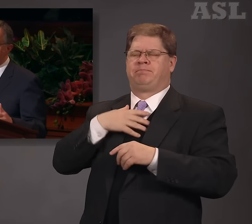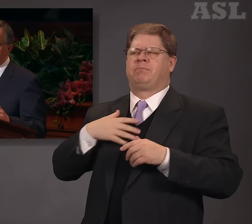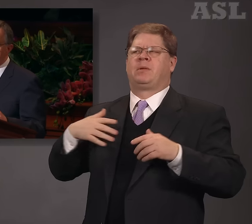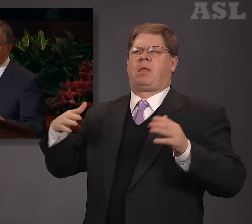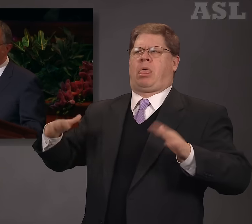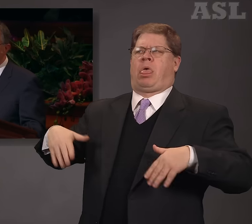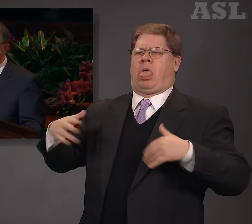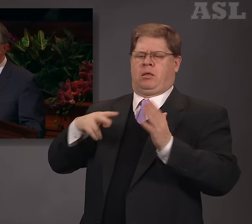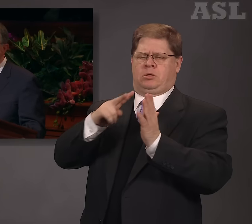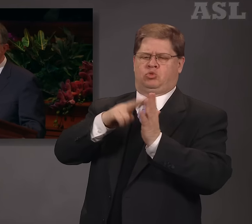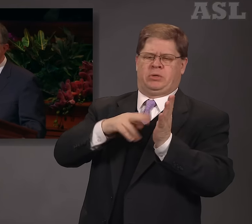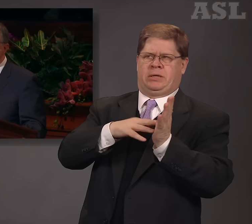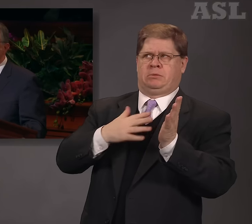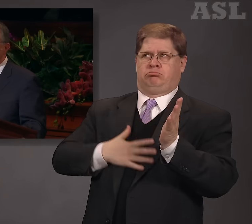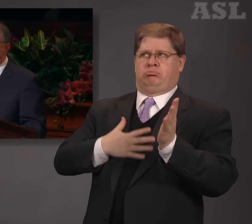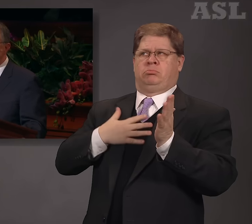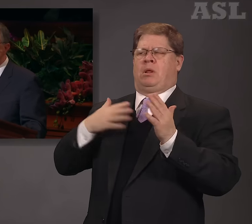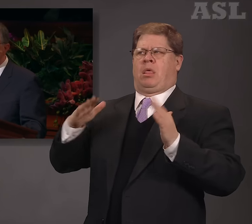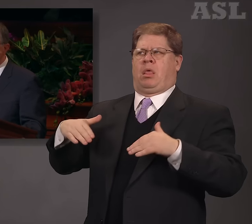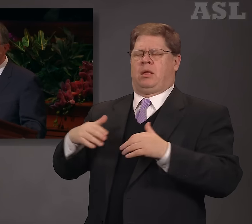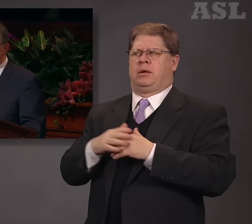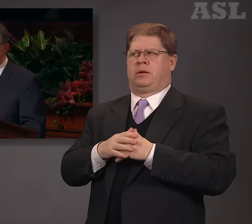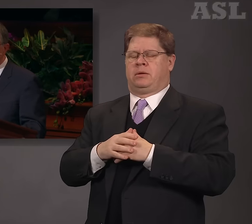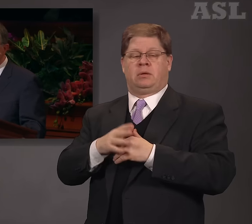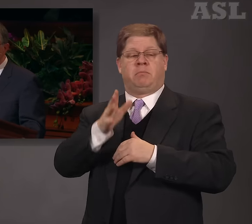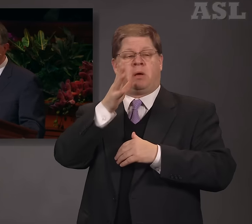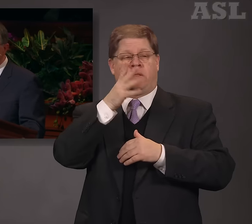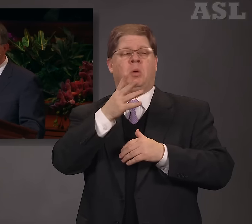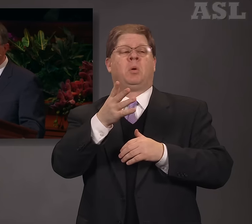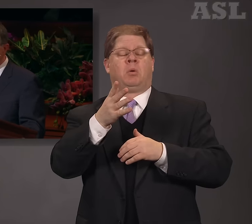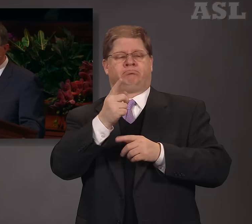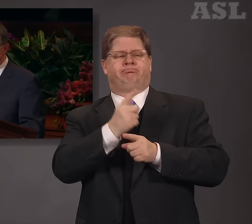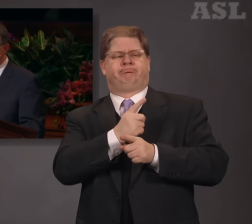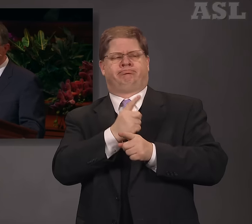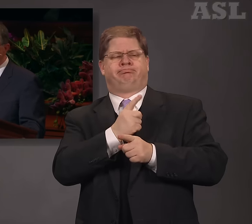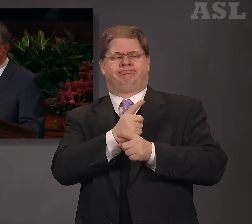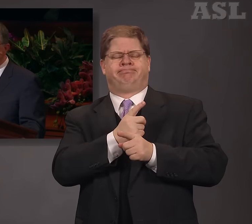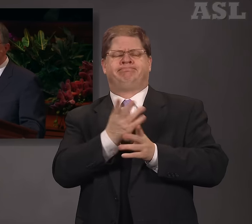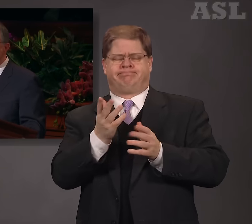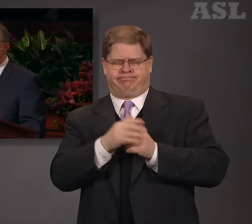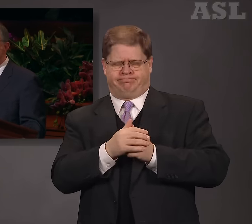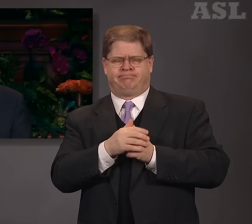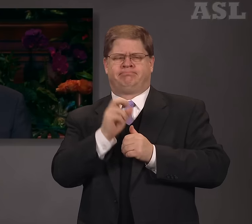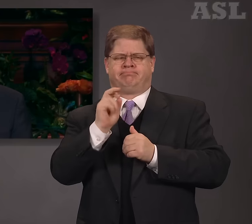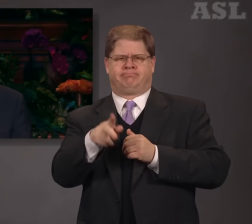yet had that experience, and she didn't seem surprised at all by my answer.